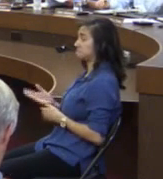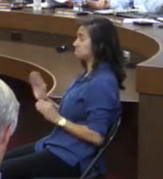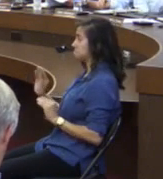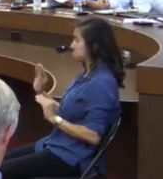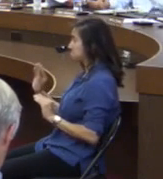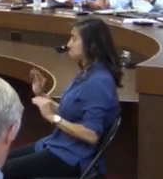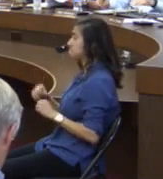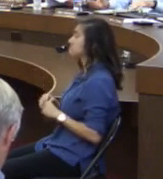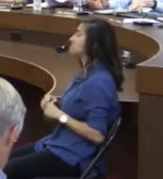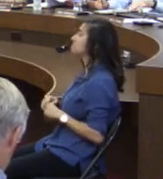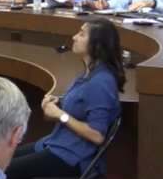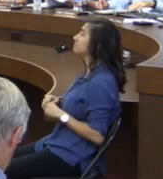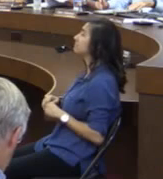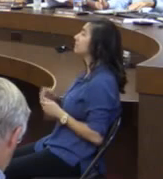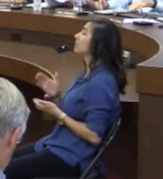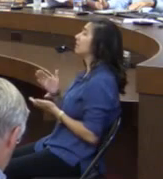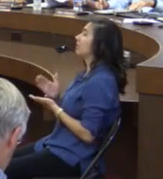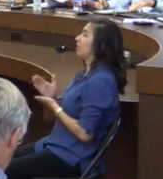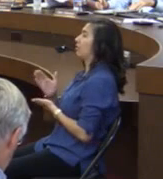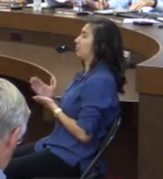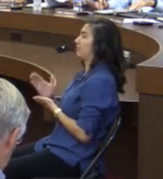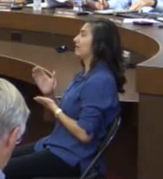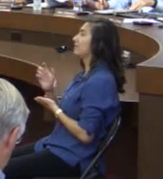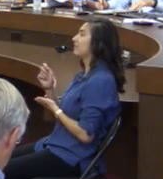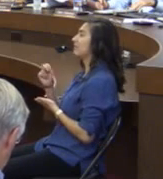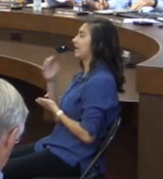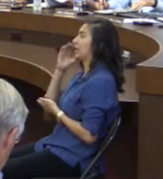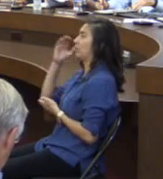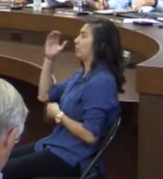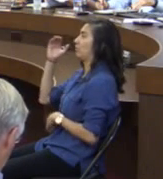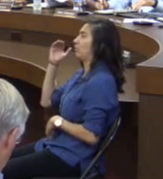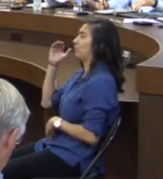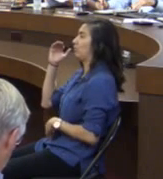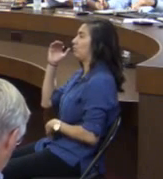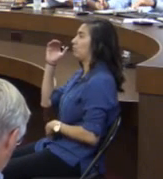None. All right, that will move us to